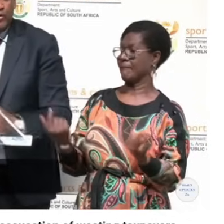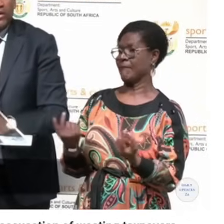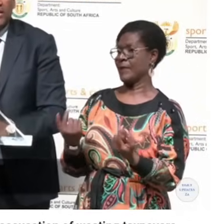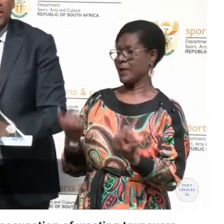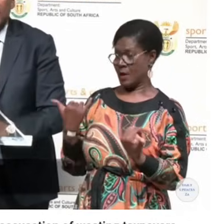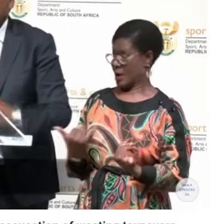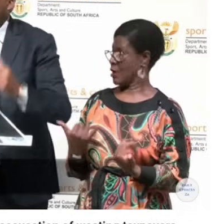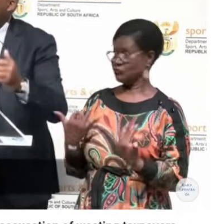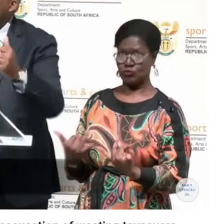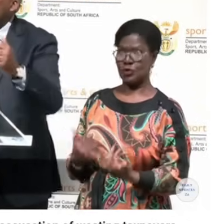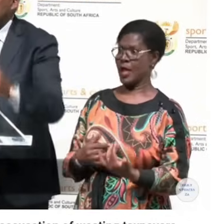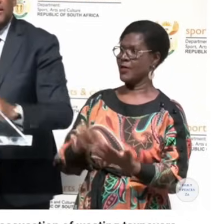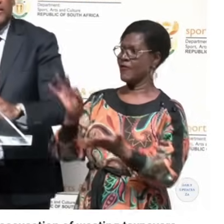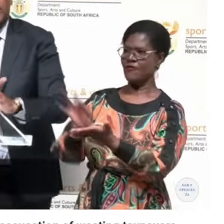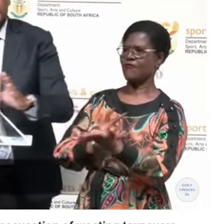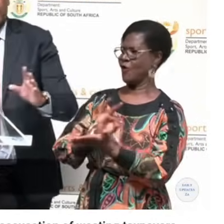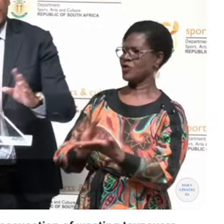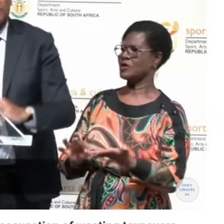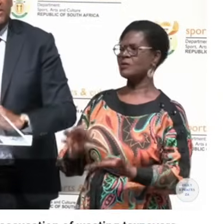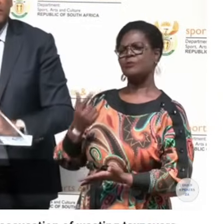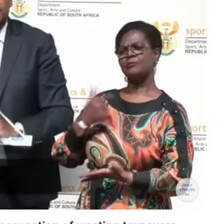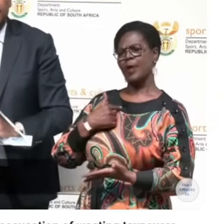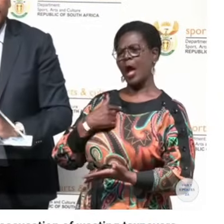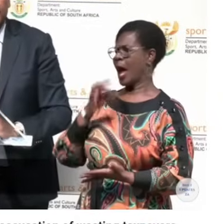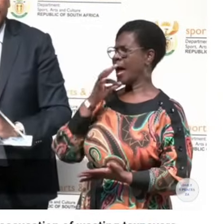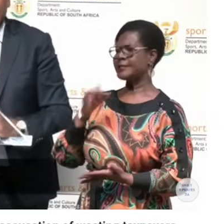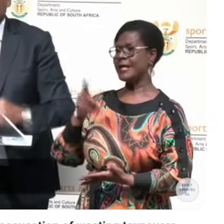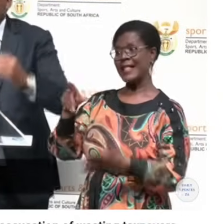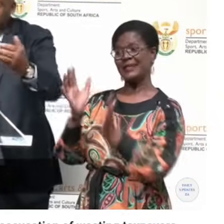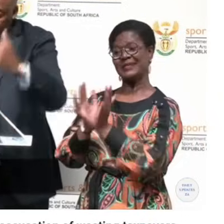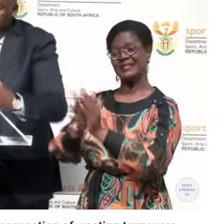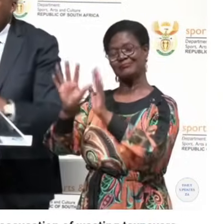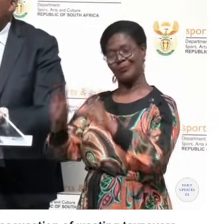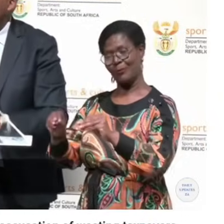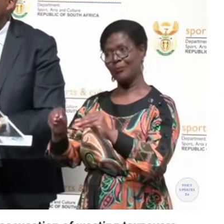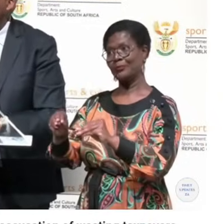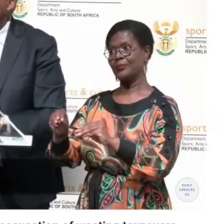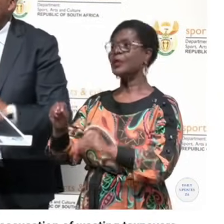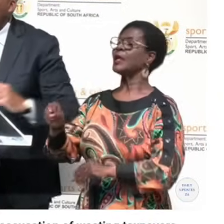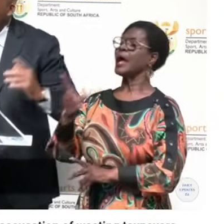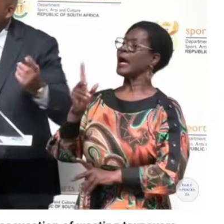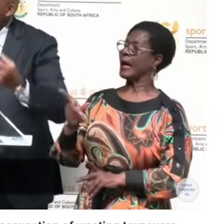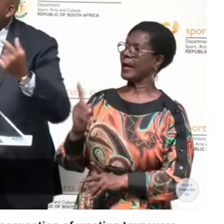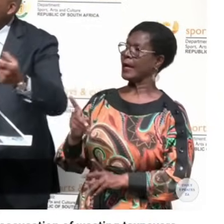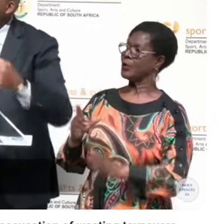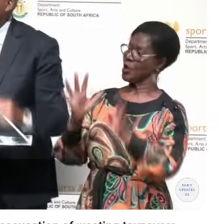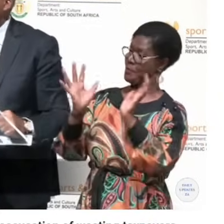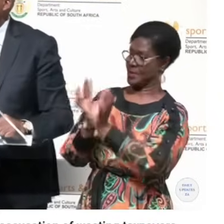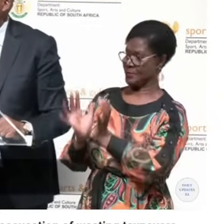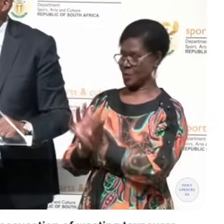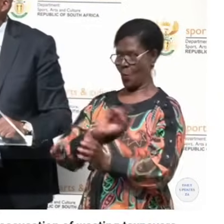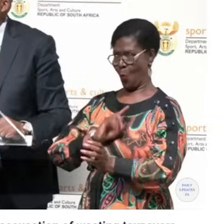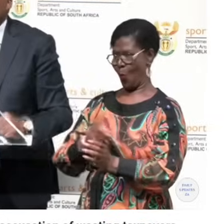supposed to vote today. I then said, stop that meeting, let us meet again, so everybody can be happy with